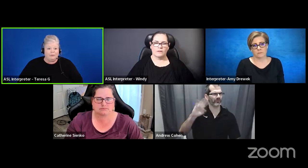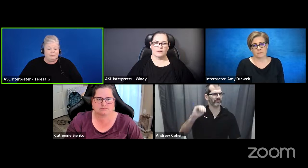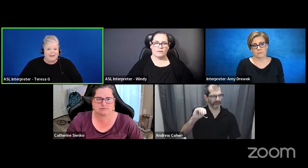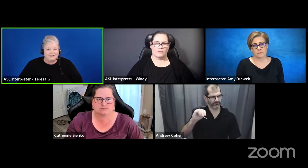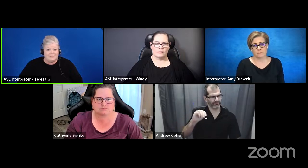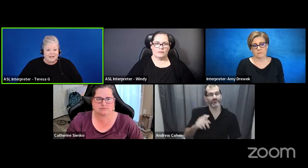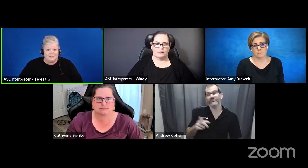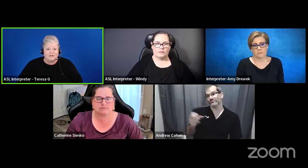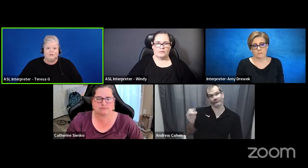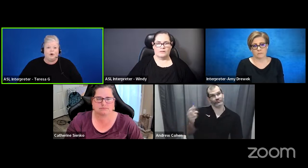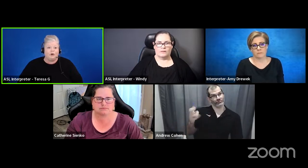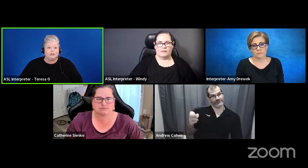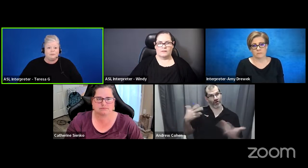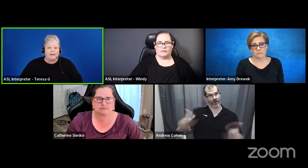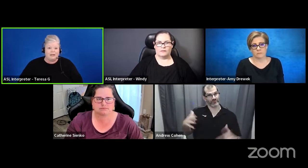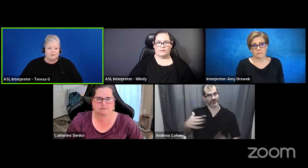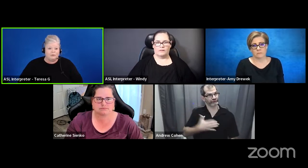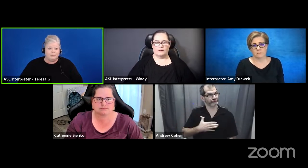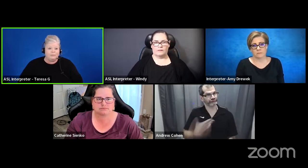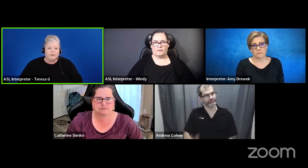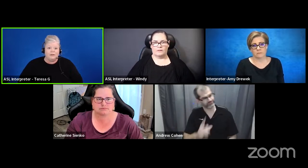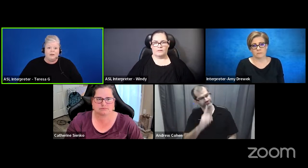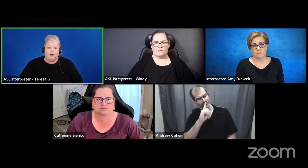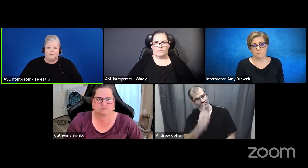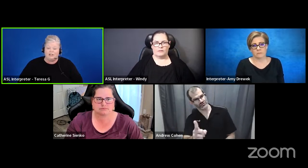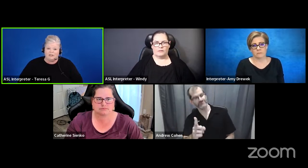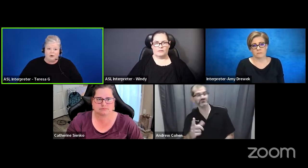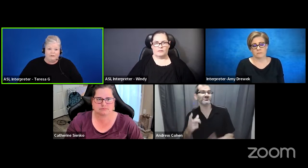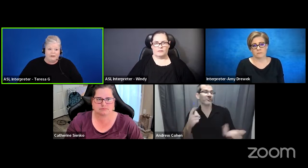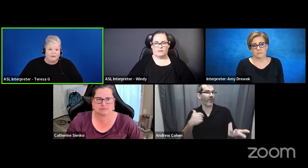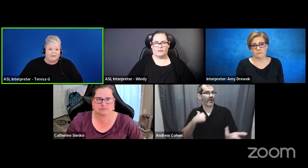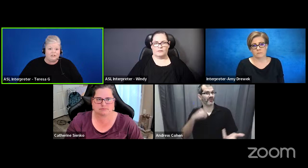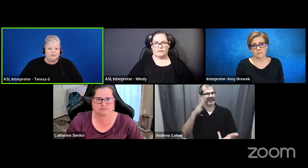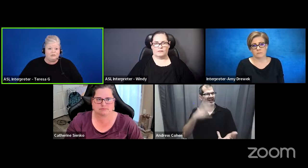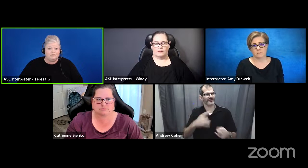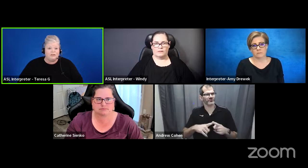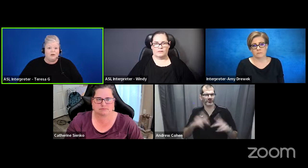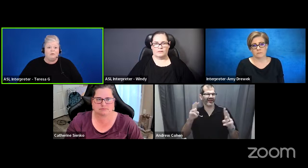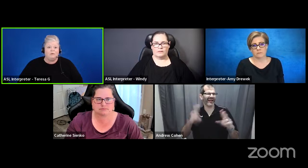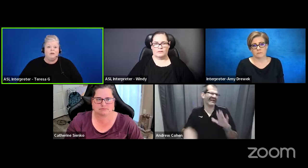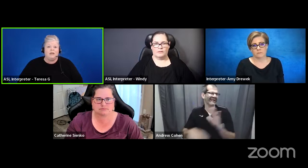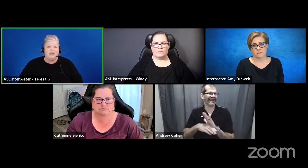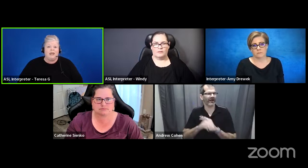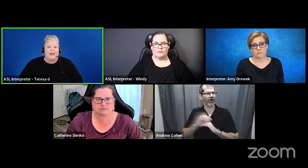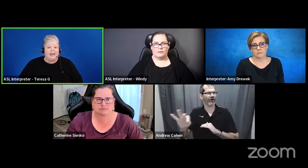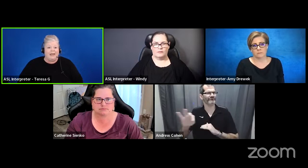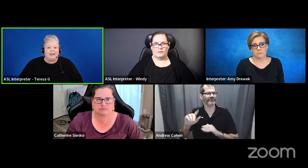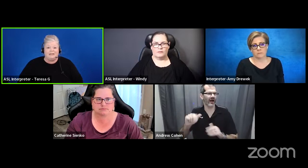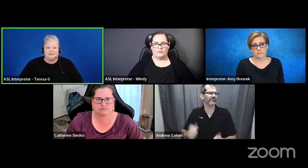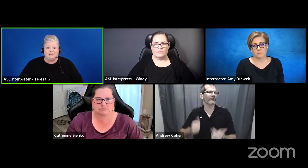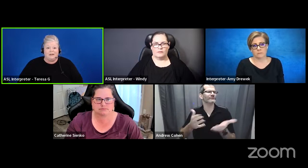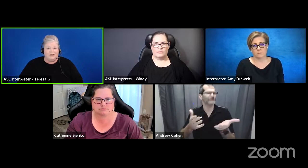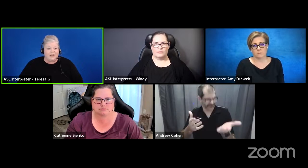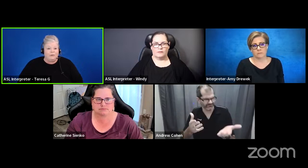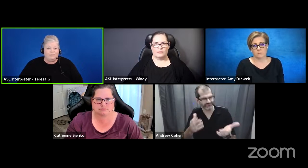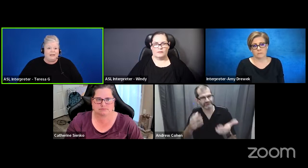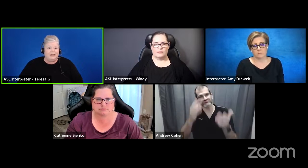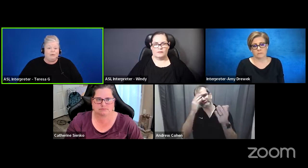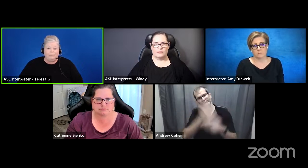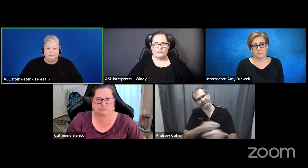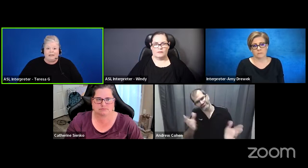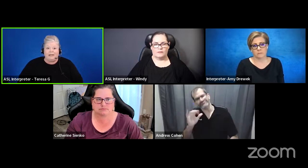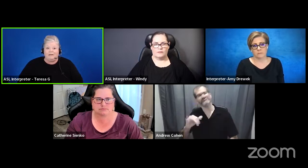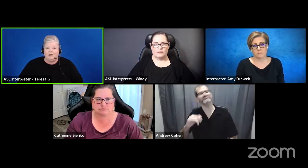so it would make sense for her to be interim. She is already willing to do so. And that would